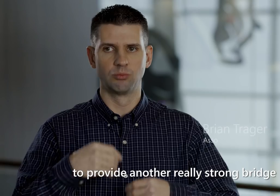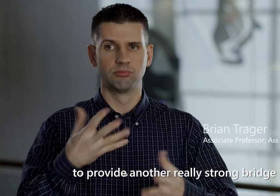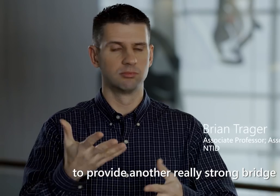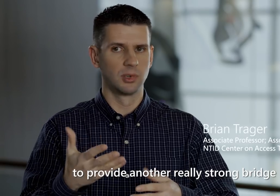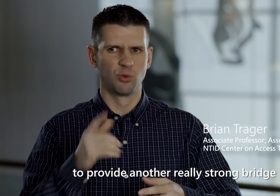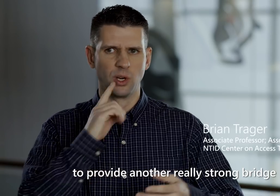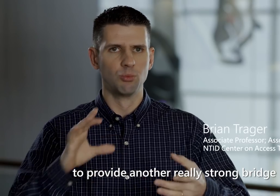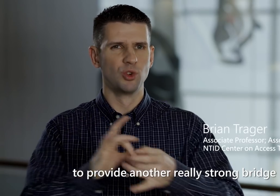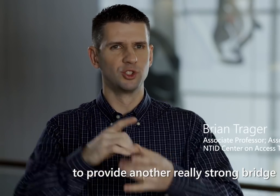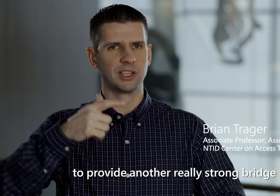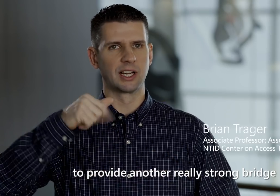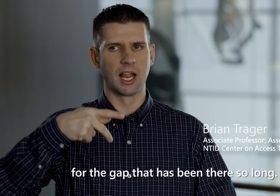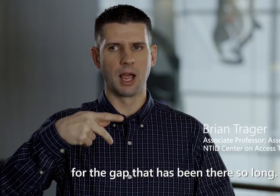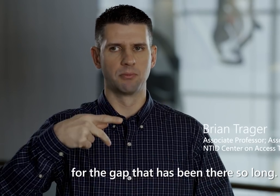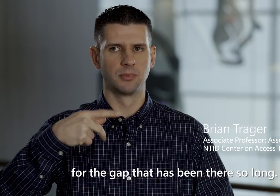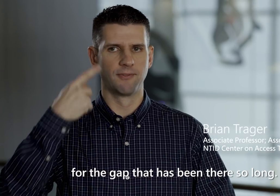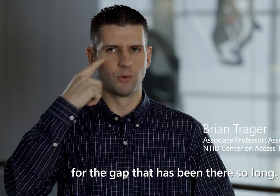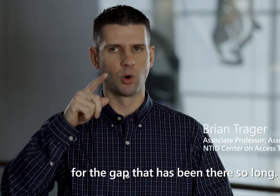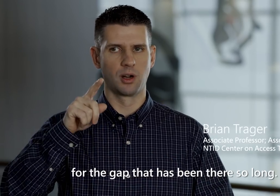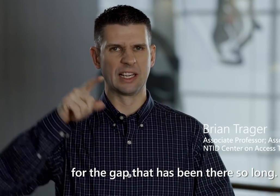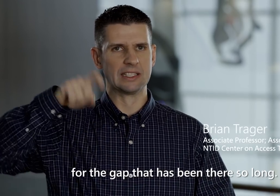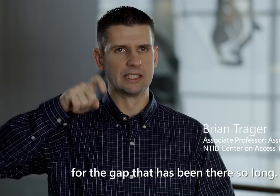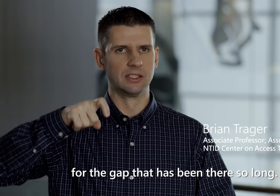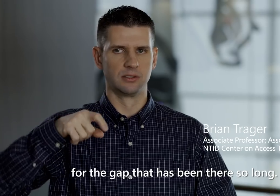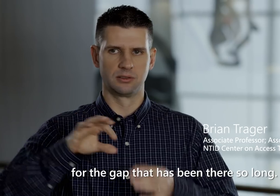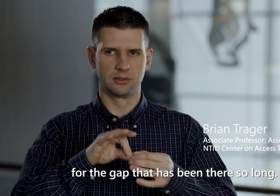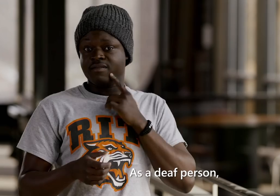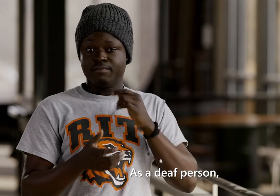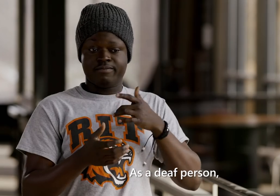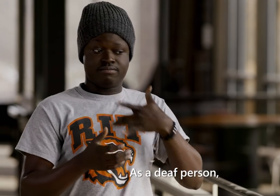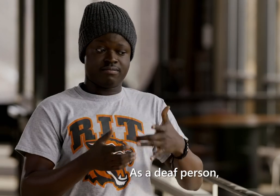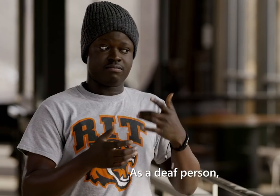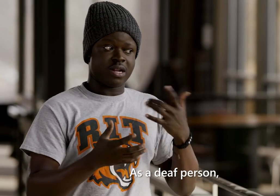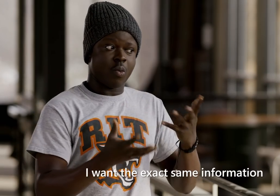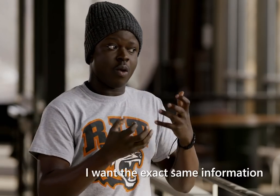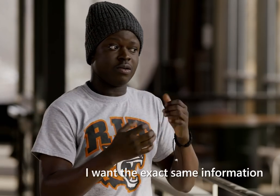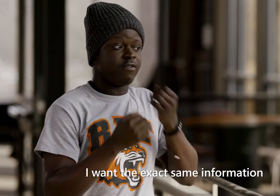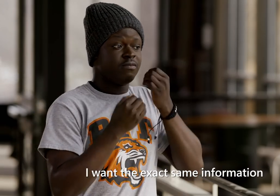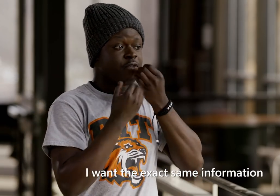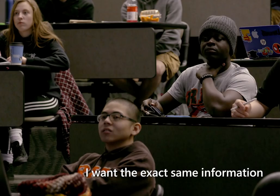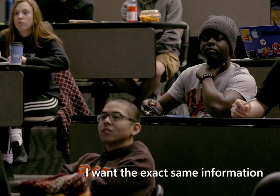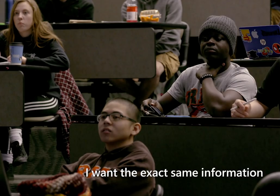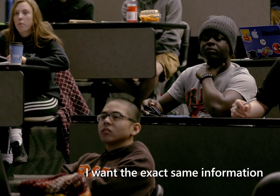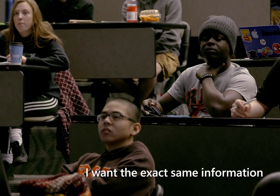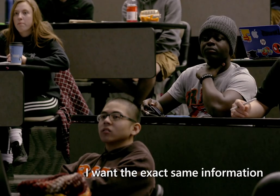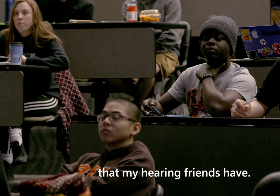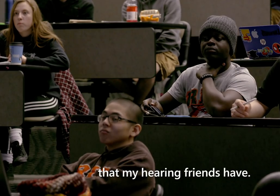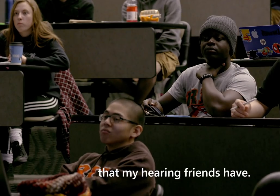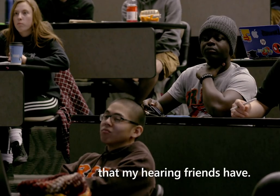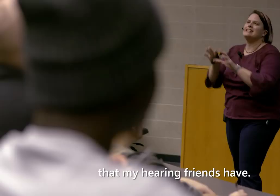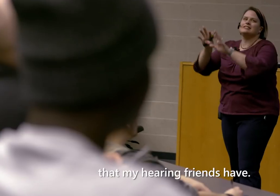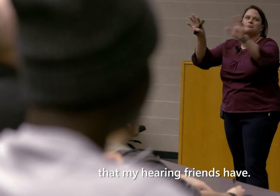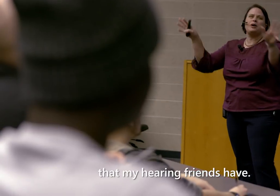to provide another really strong bridge for the gap that has been there so long. As a deaf person, I want the exact same information